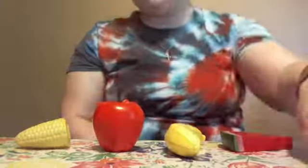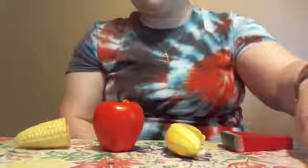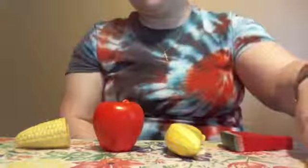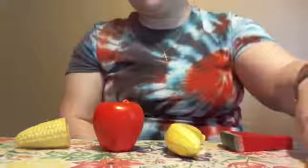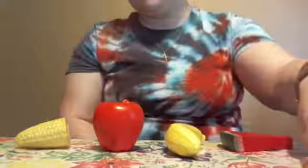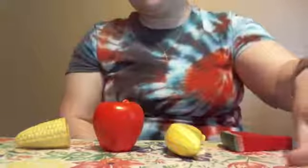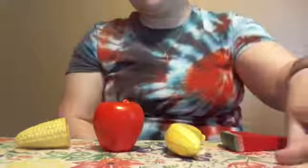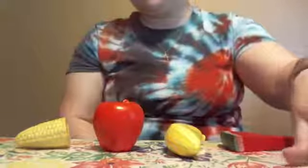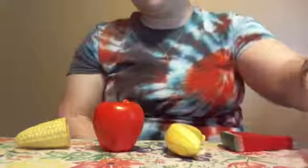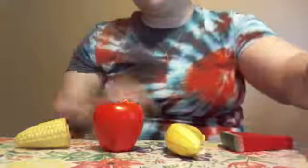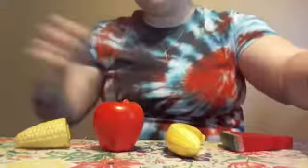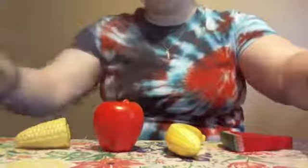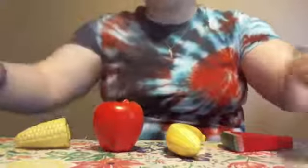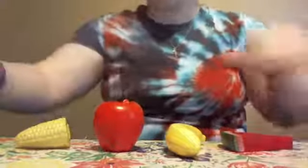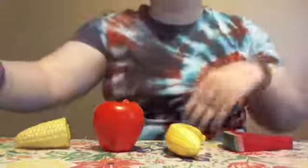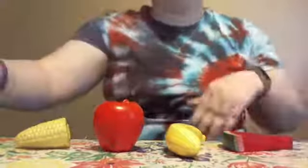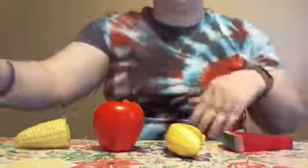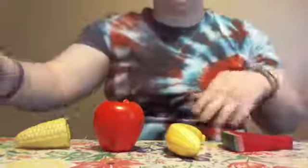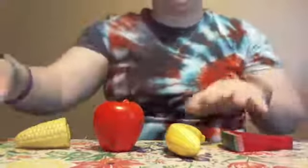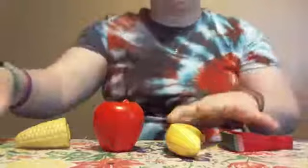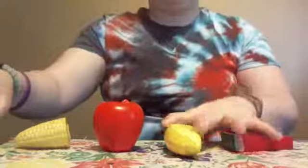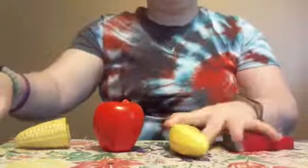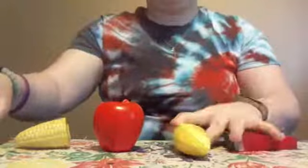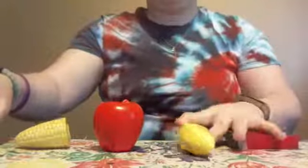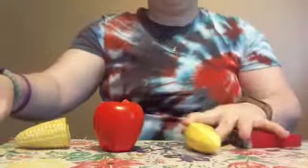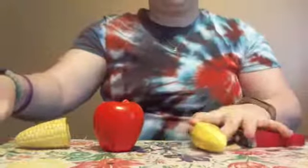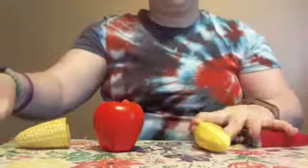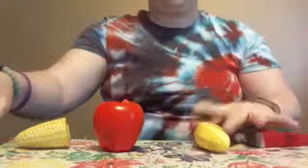more thing just to make it a little more challenging.